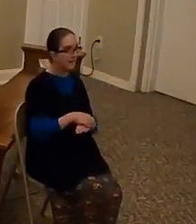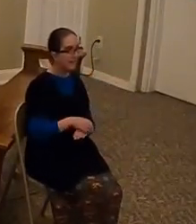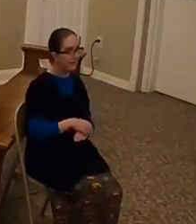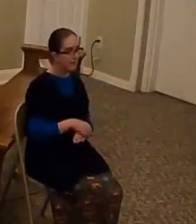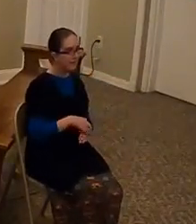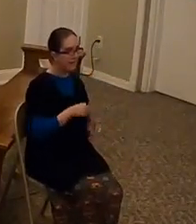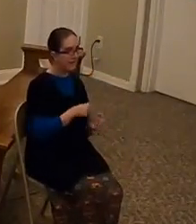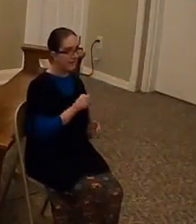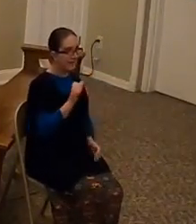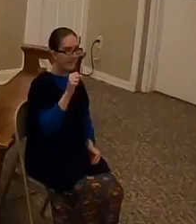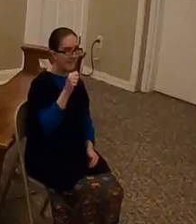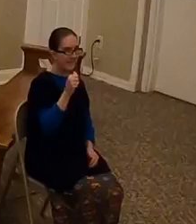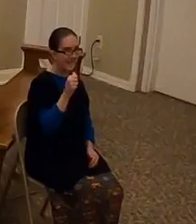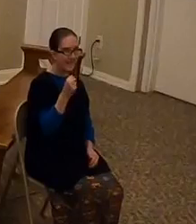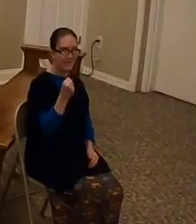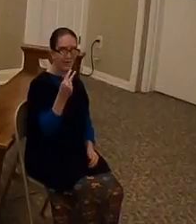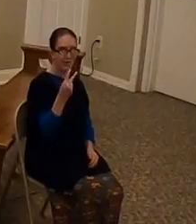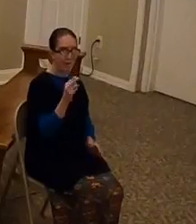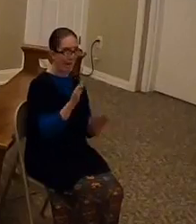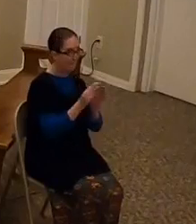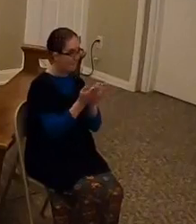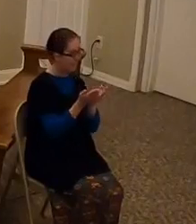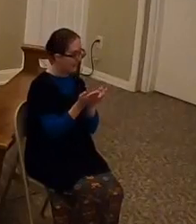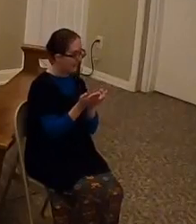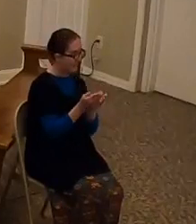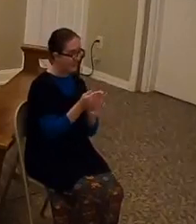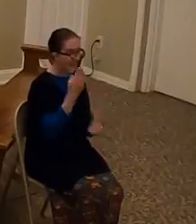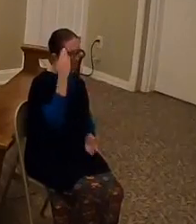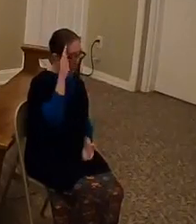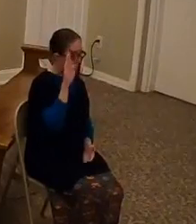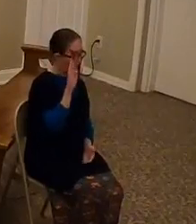think it's probably 10 or 12 pages of notes. I'm not really sure.